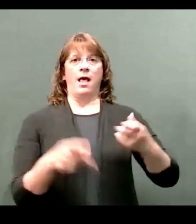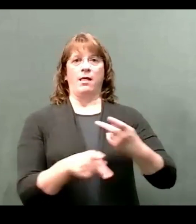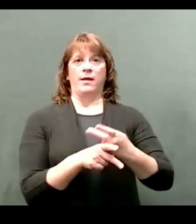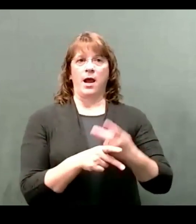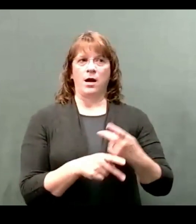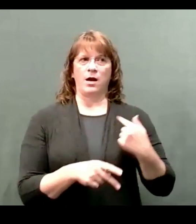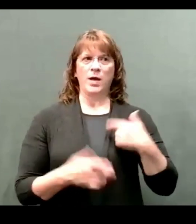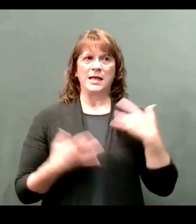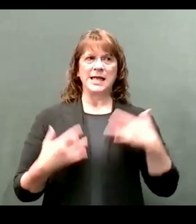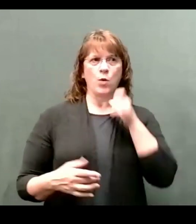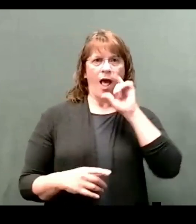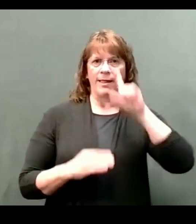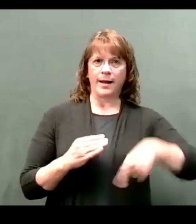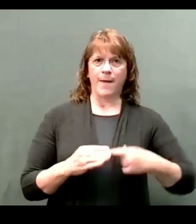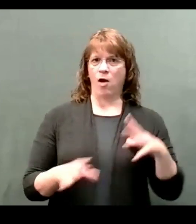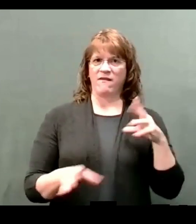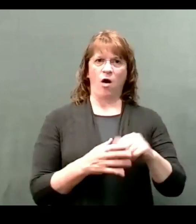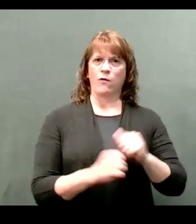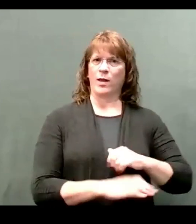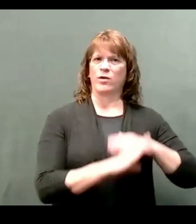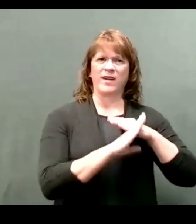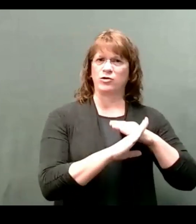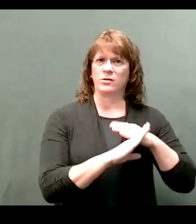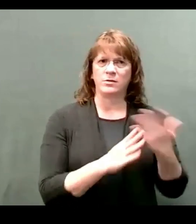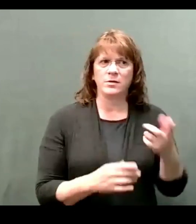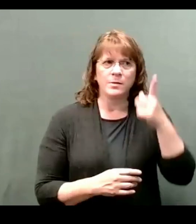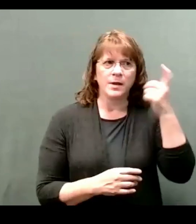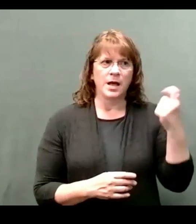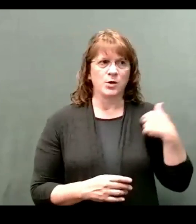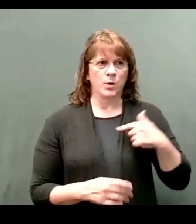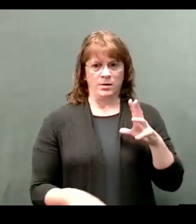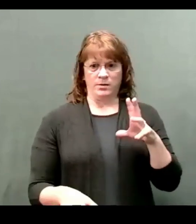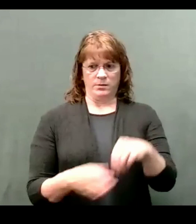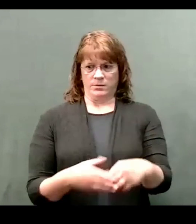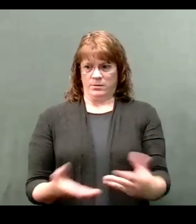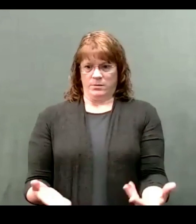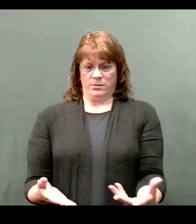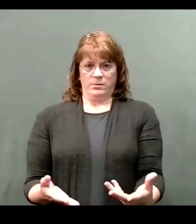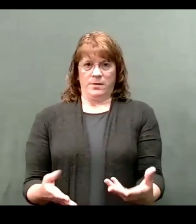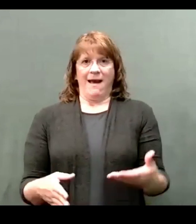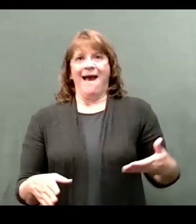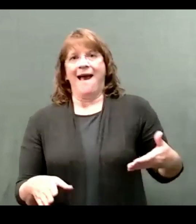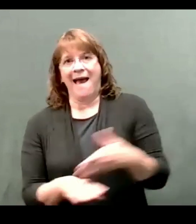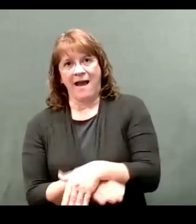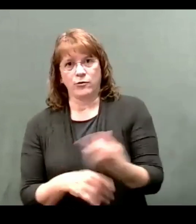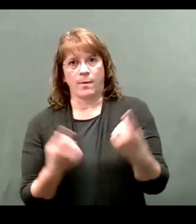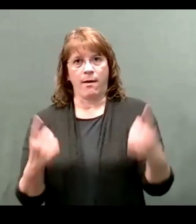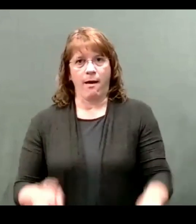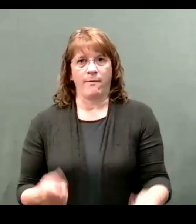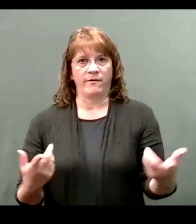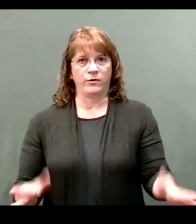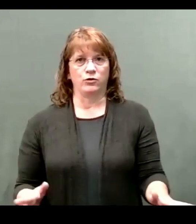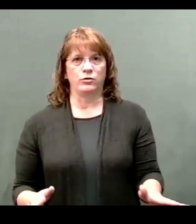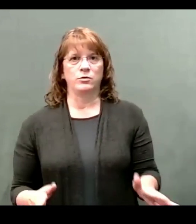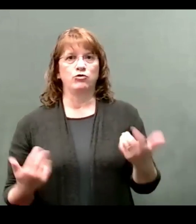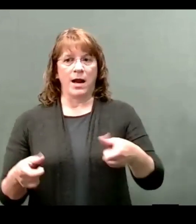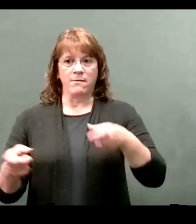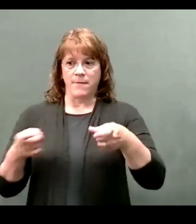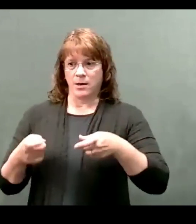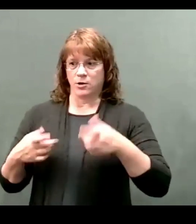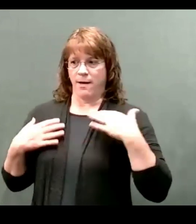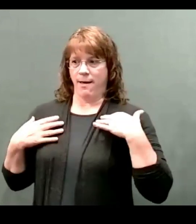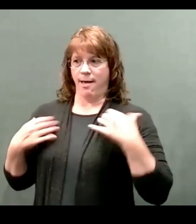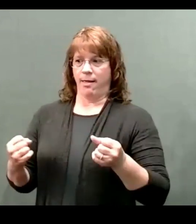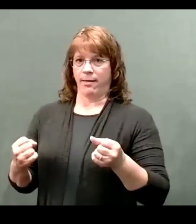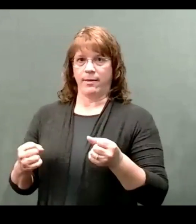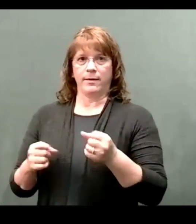healthcare, we don't often think of ourselves as involved in prevention because we're coming in a lot of times after the fact and trying to manage a health condition that